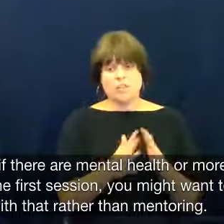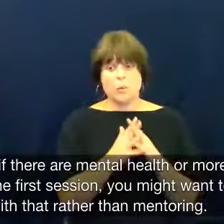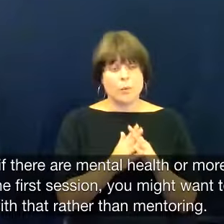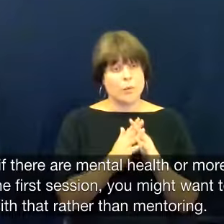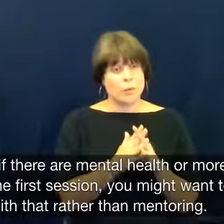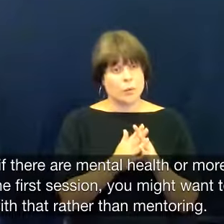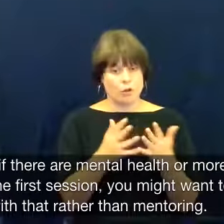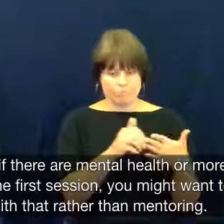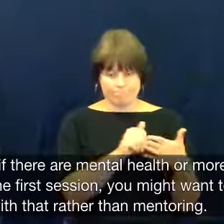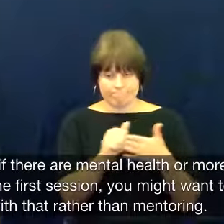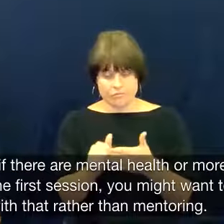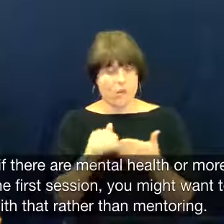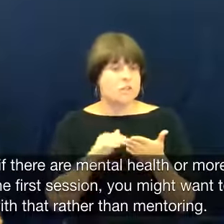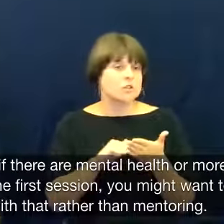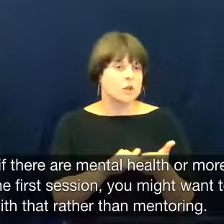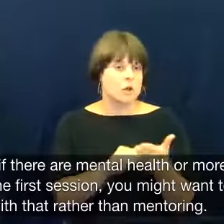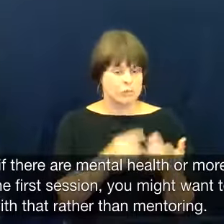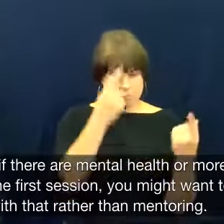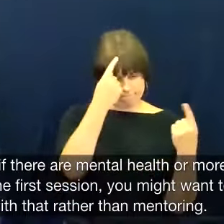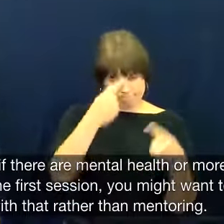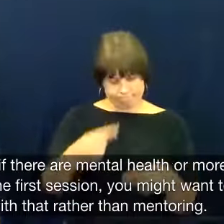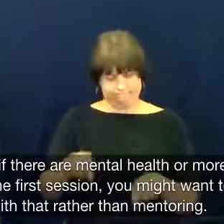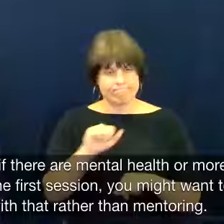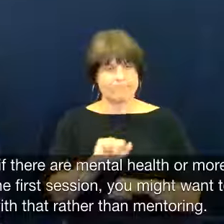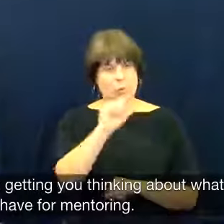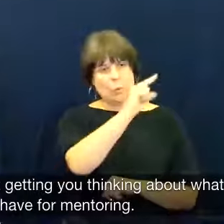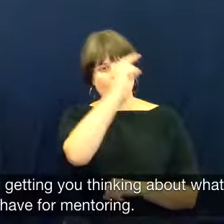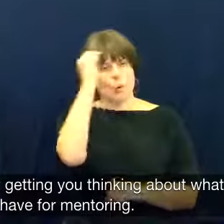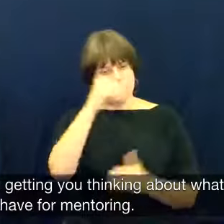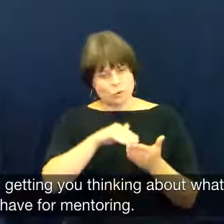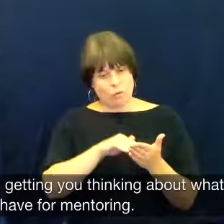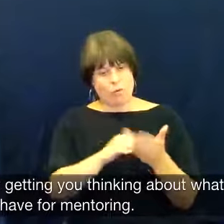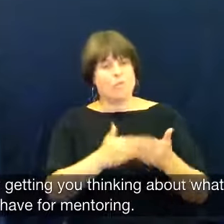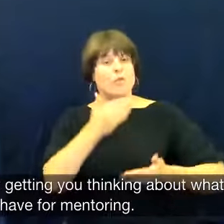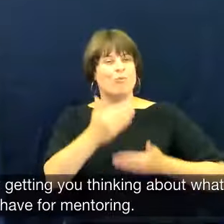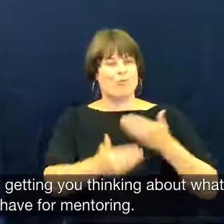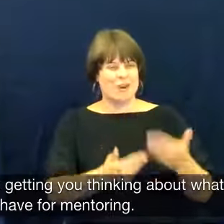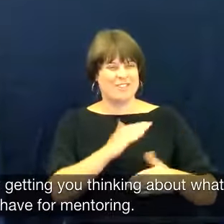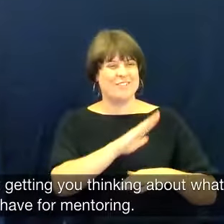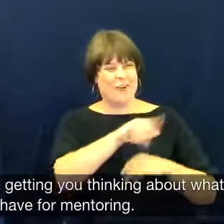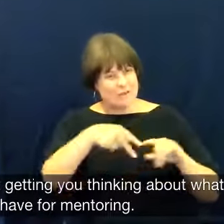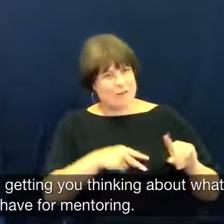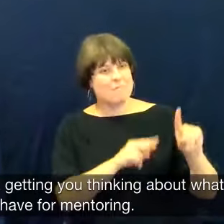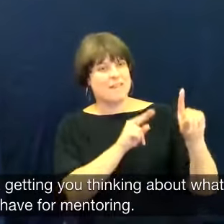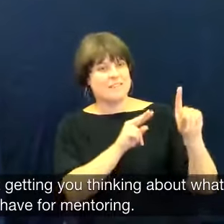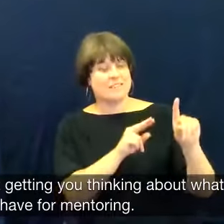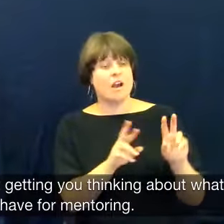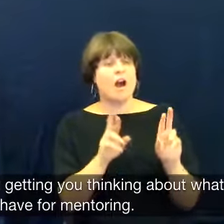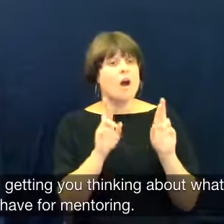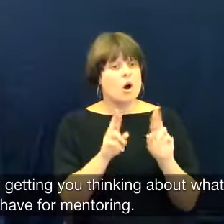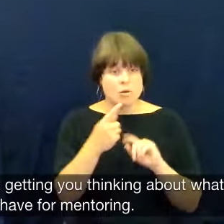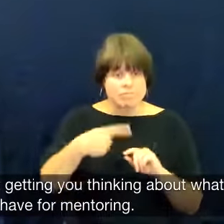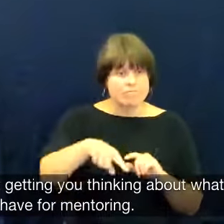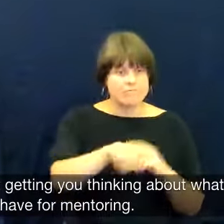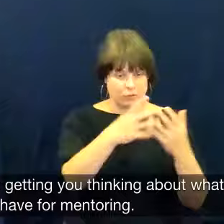what goals you might have for mentoring. So I hope most of you, if not all of you, have received the handouts